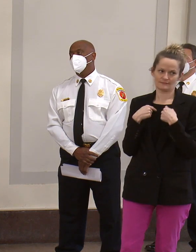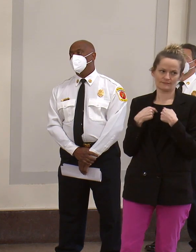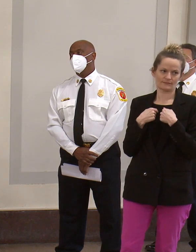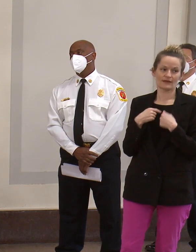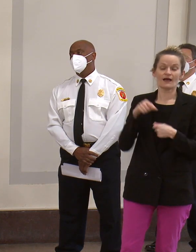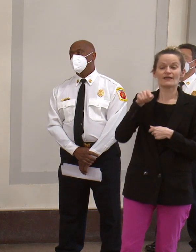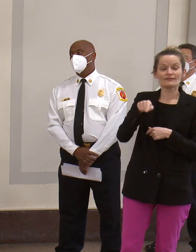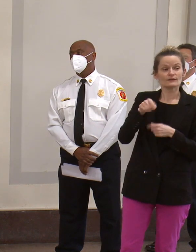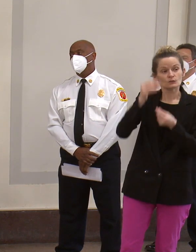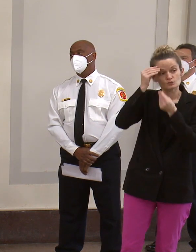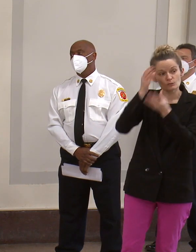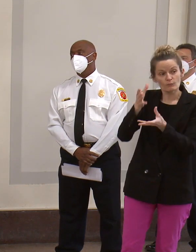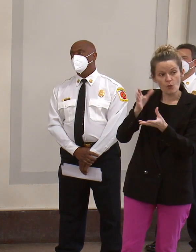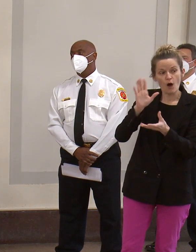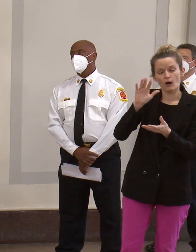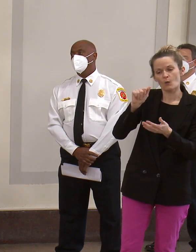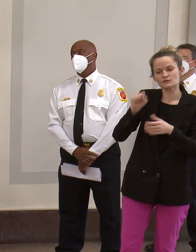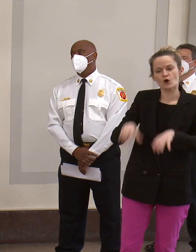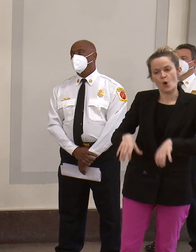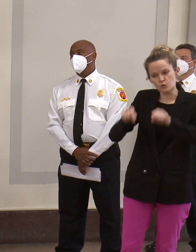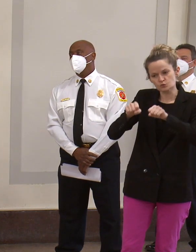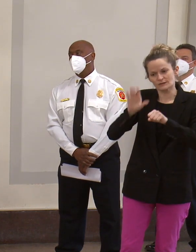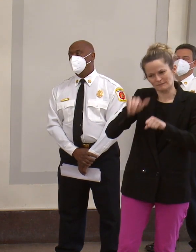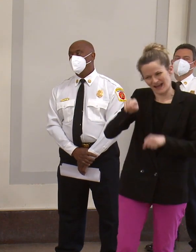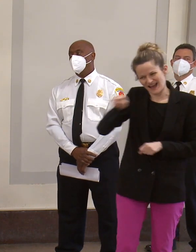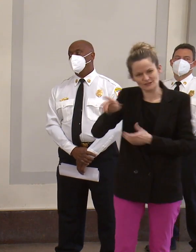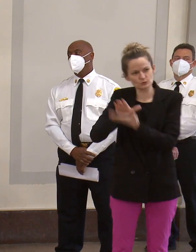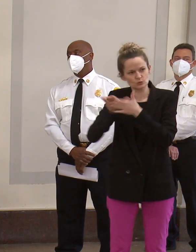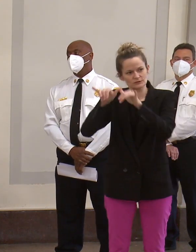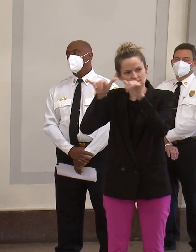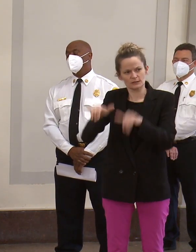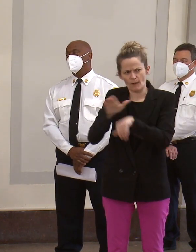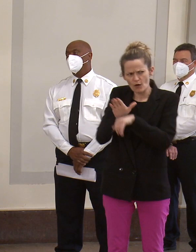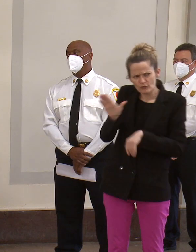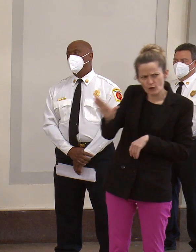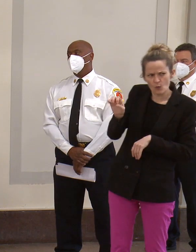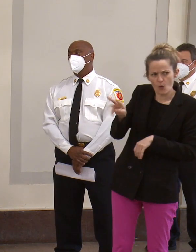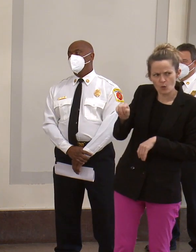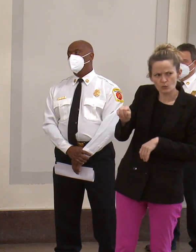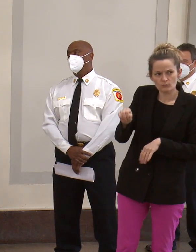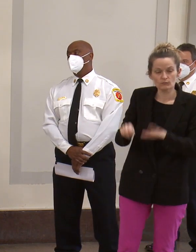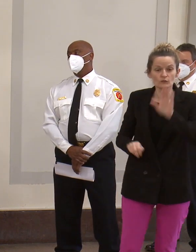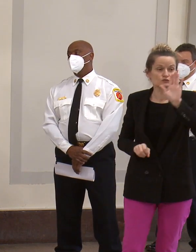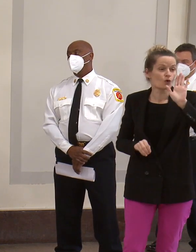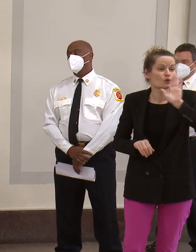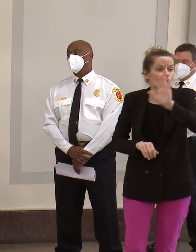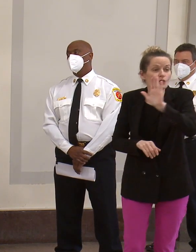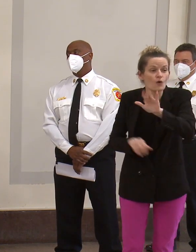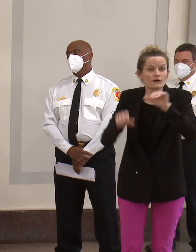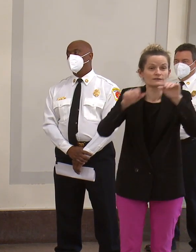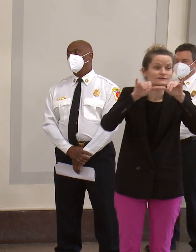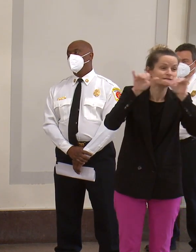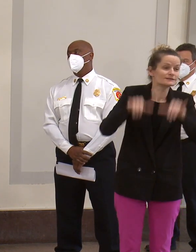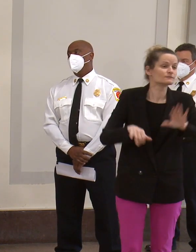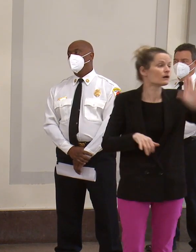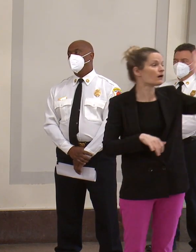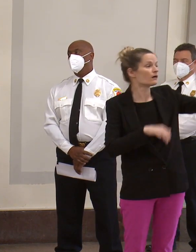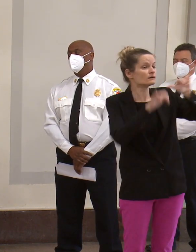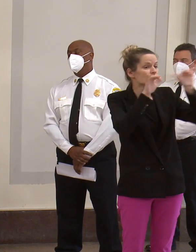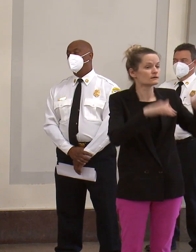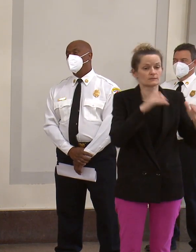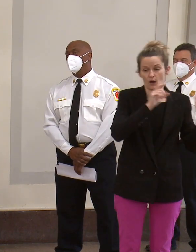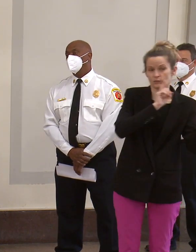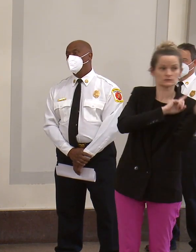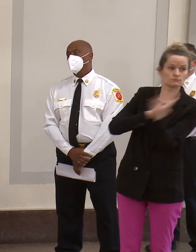system on their own, without anyone from your station or others dictating to them. We know what happened.